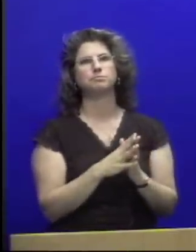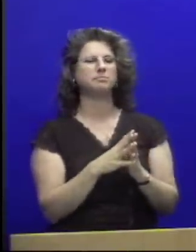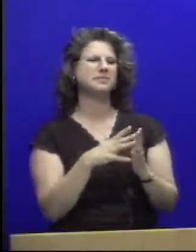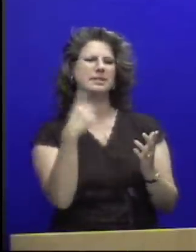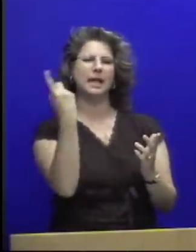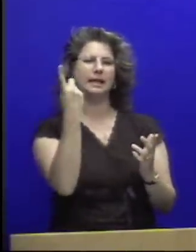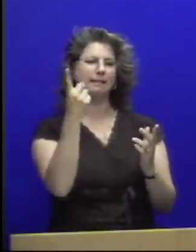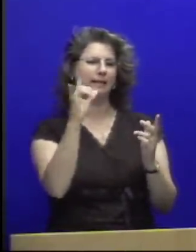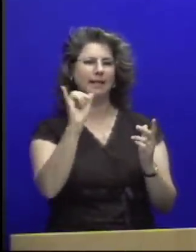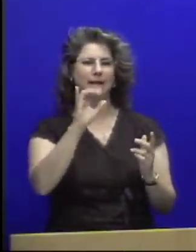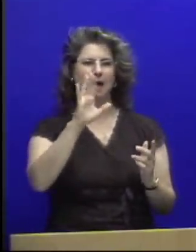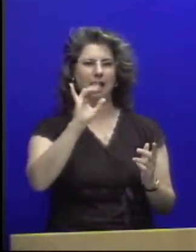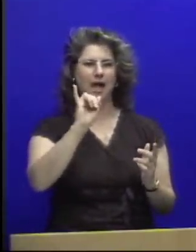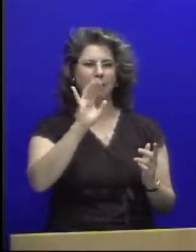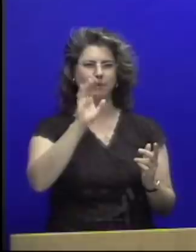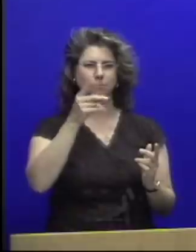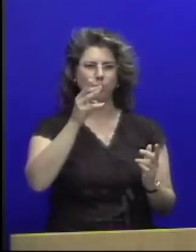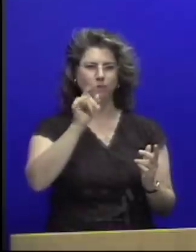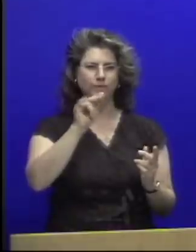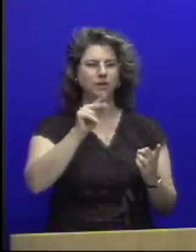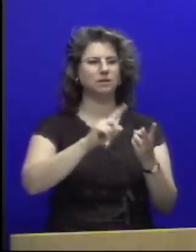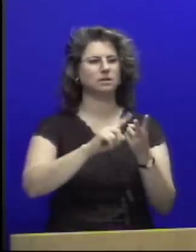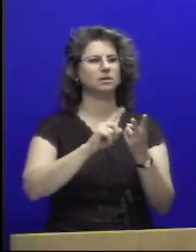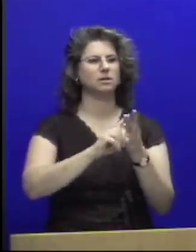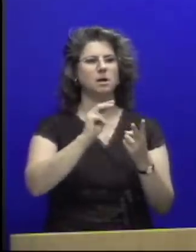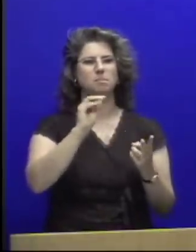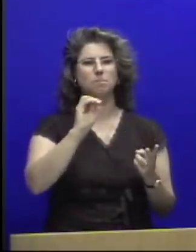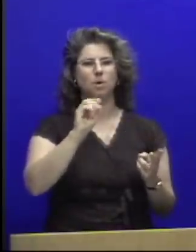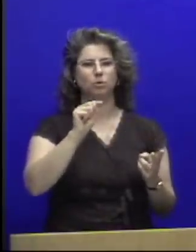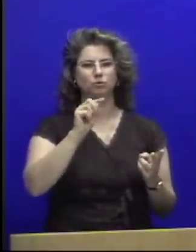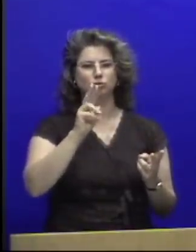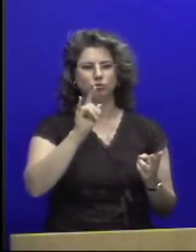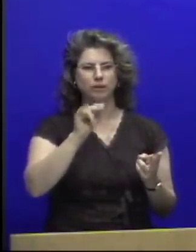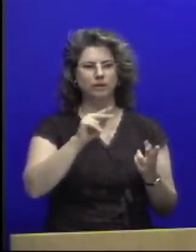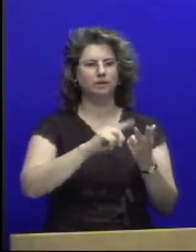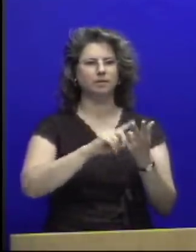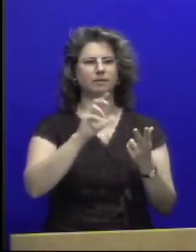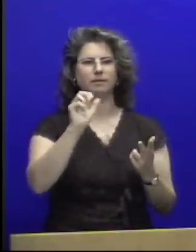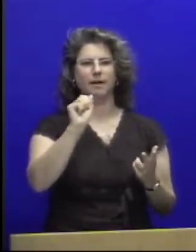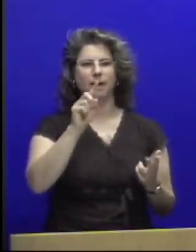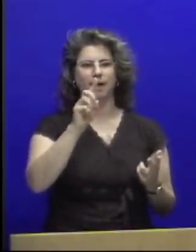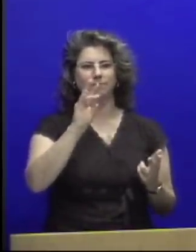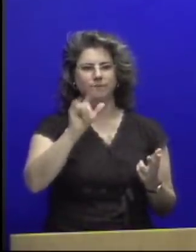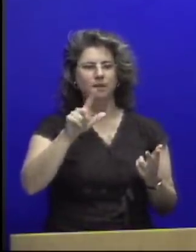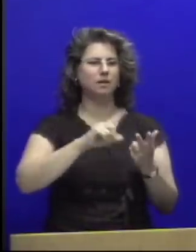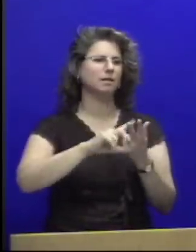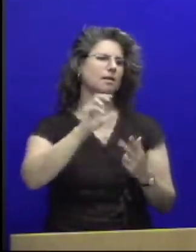anything with ibuprofen, Motrin, Advil, Aleve,